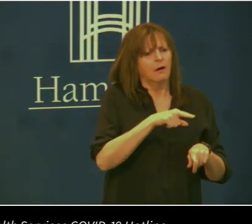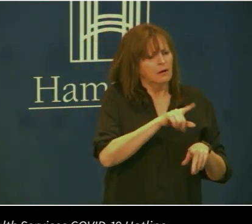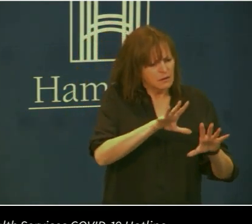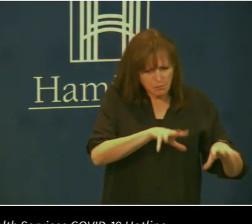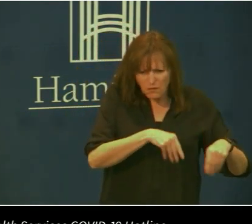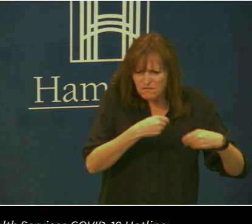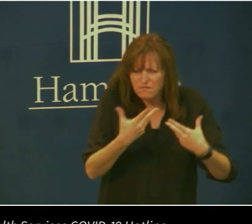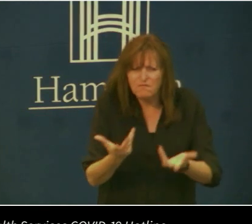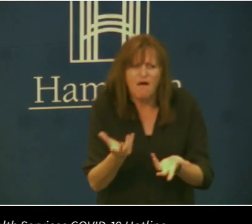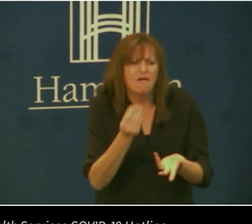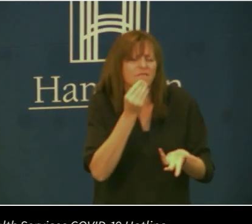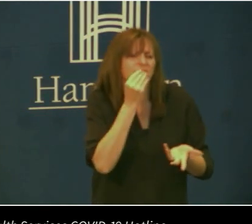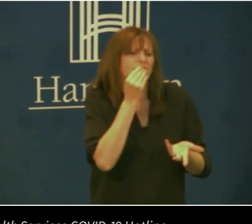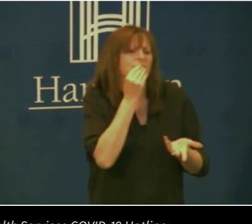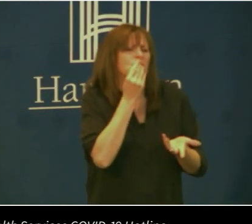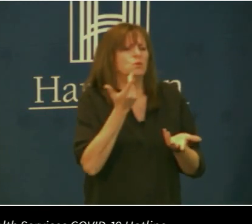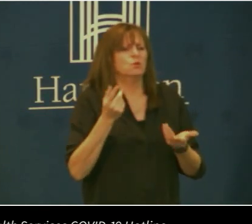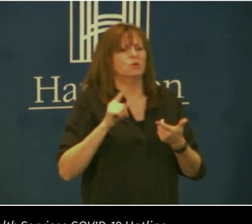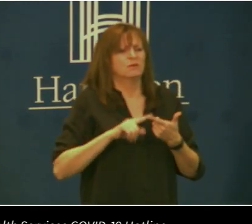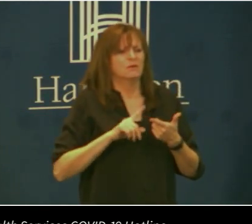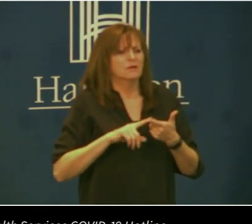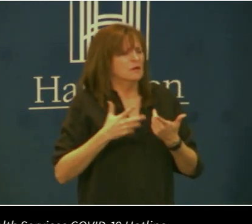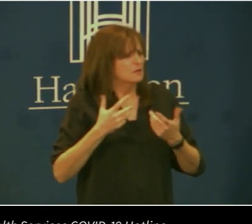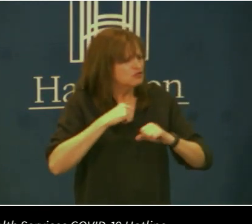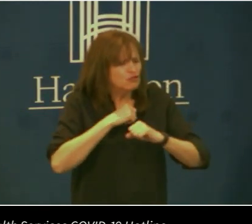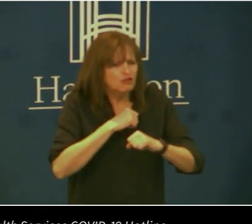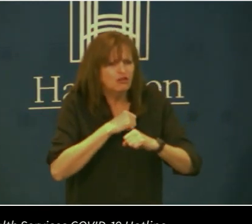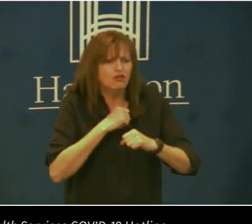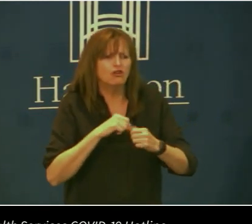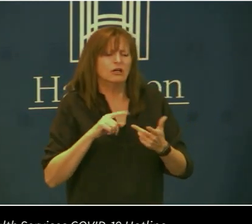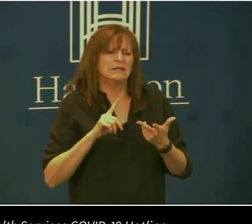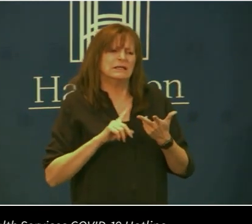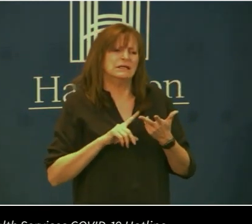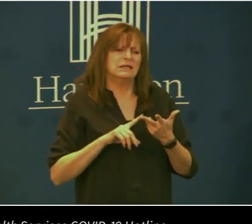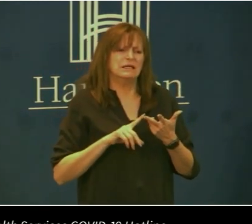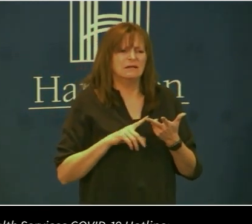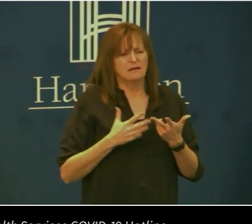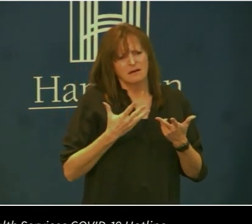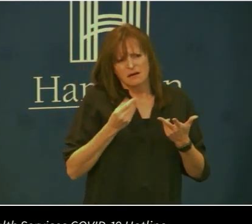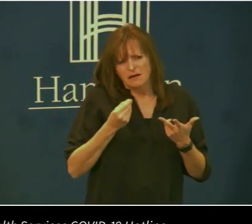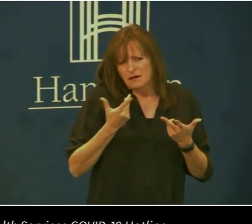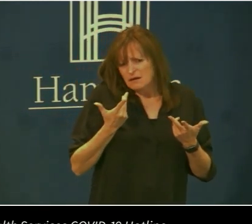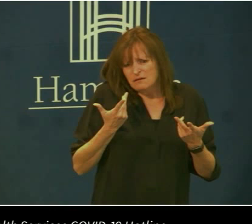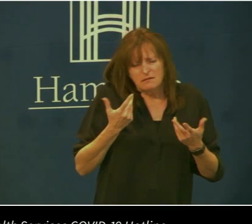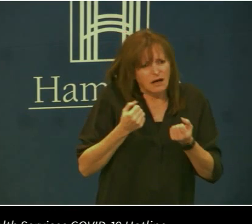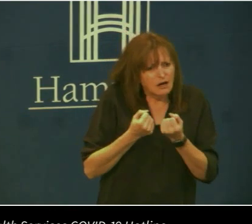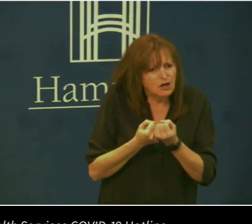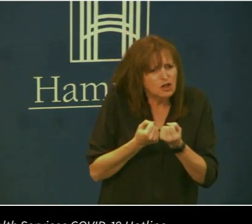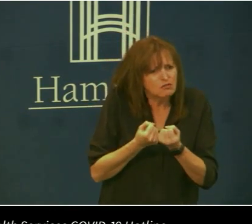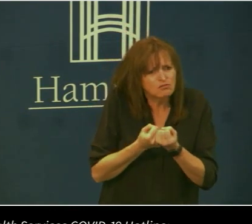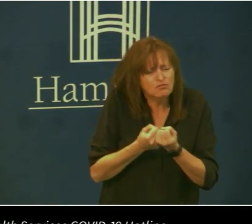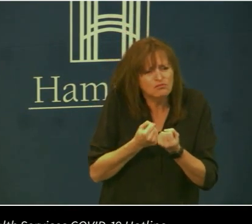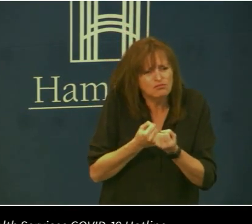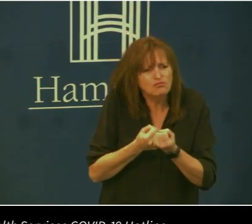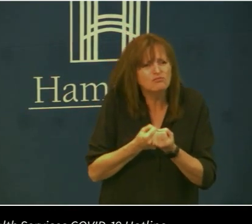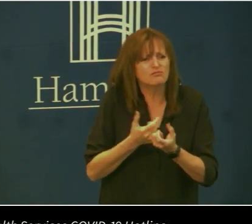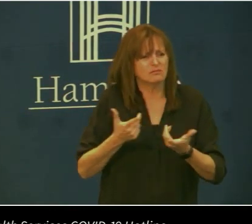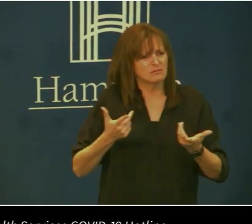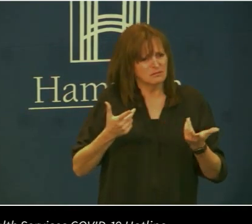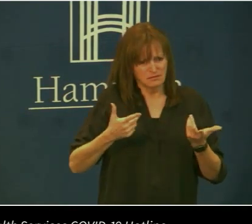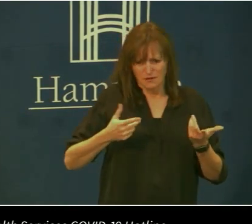lot of the shelters that are struggling to keep up with the work that they need to do. And of course, on the economic recovery